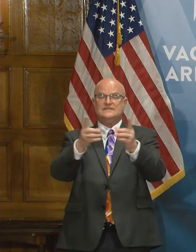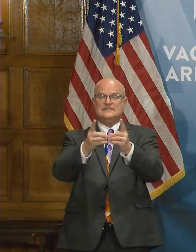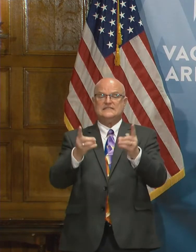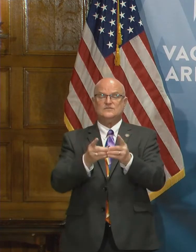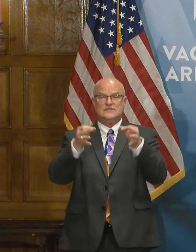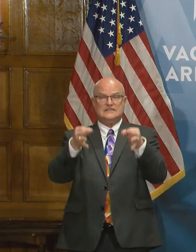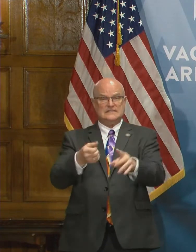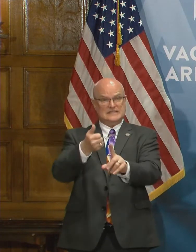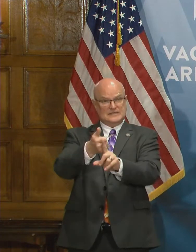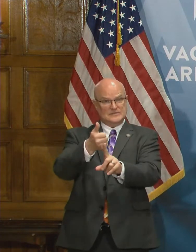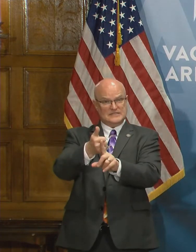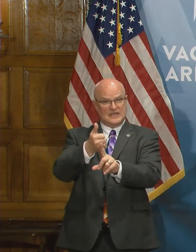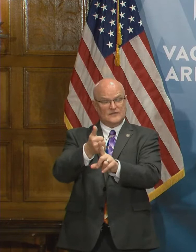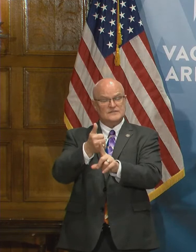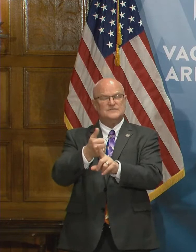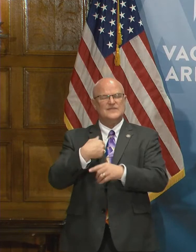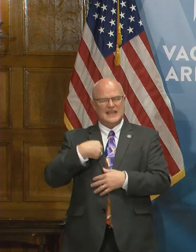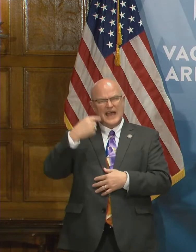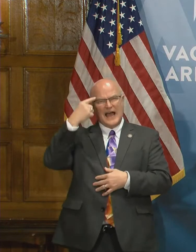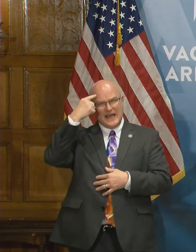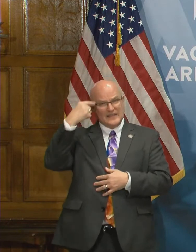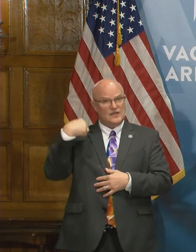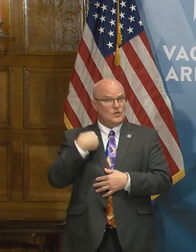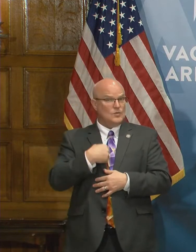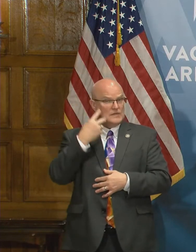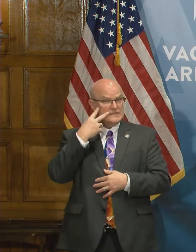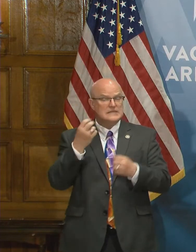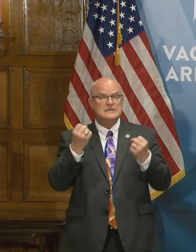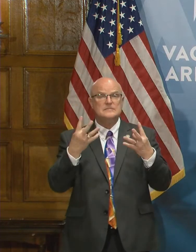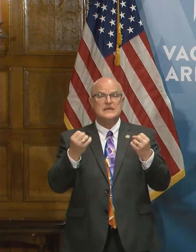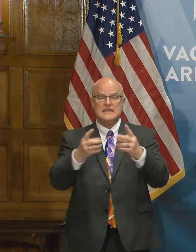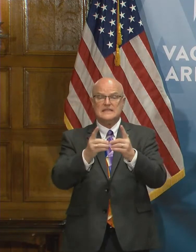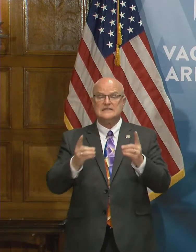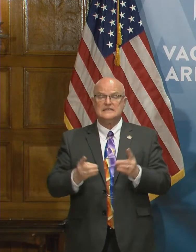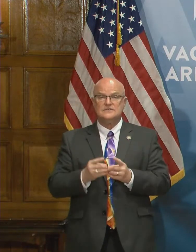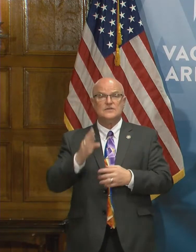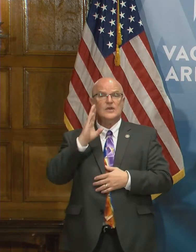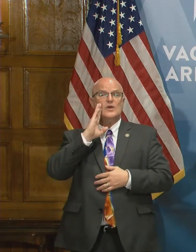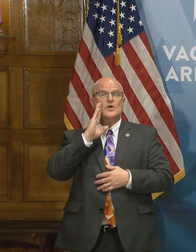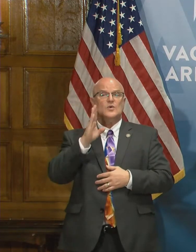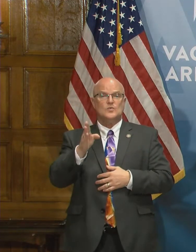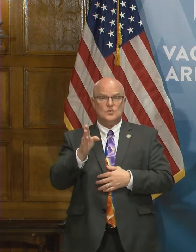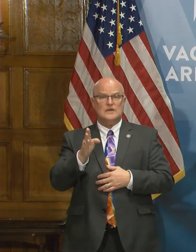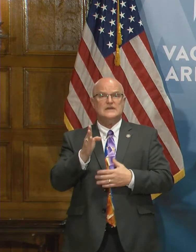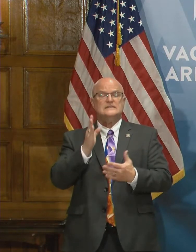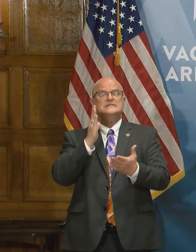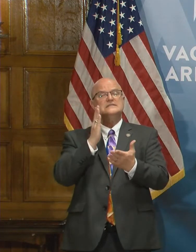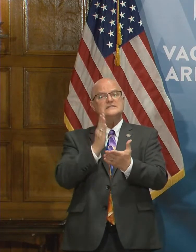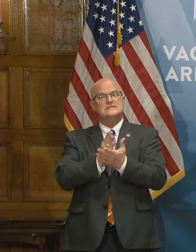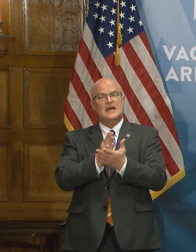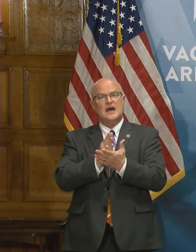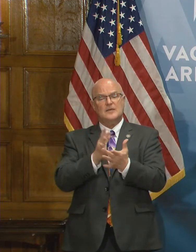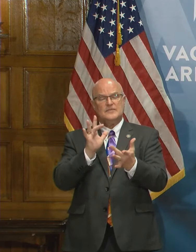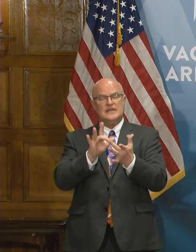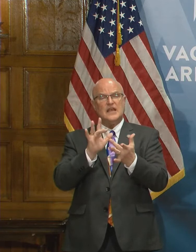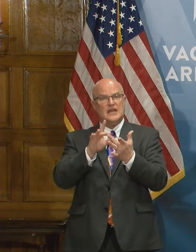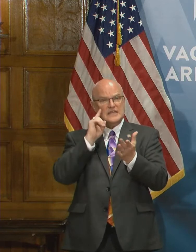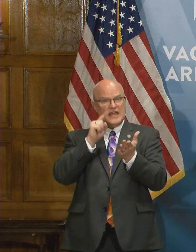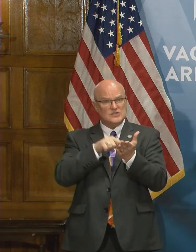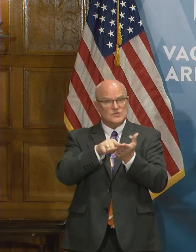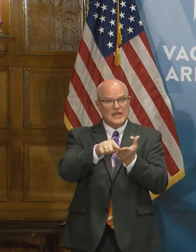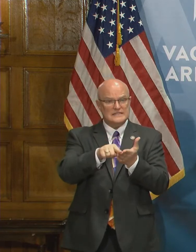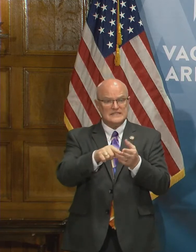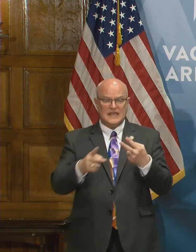district decisions. I think we'll see that many of the districts will stop doing the contact tracing